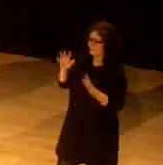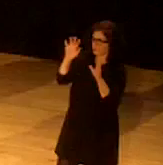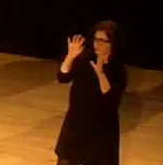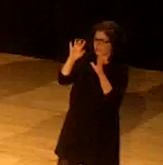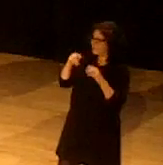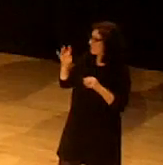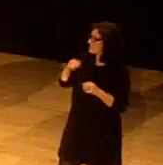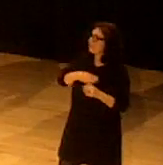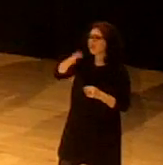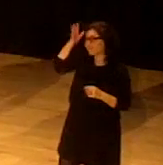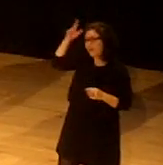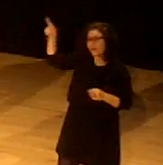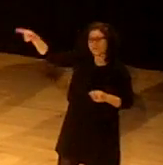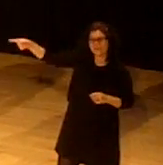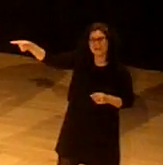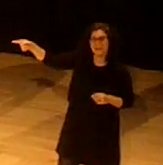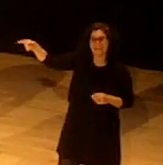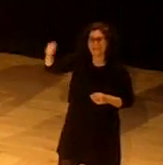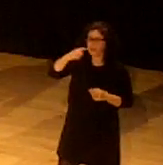That's my father over there.